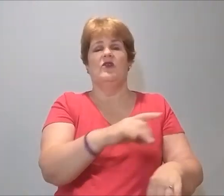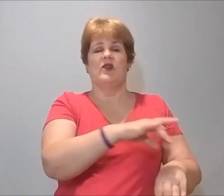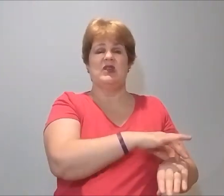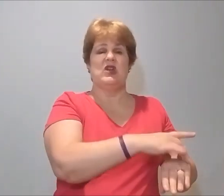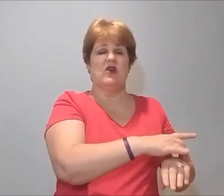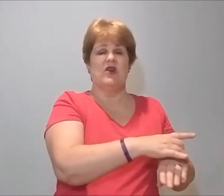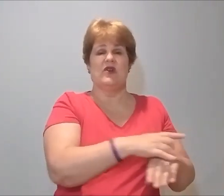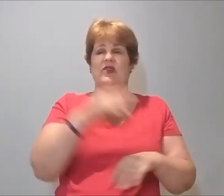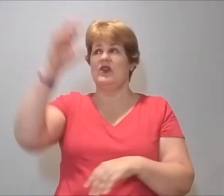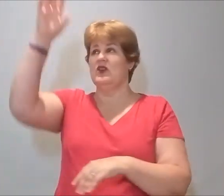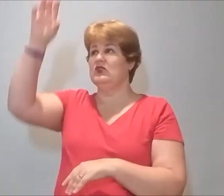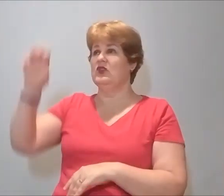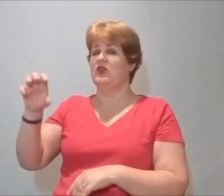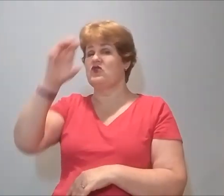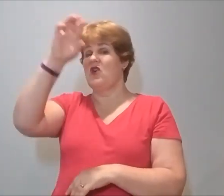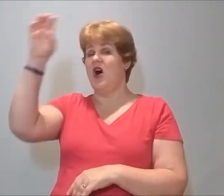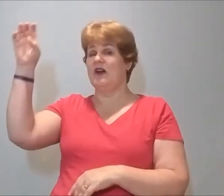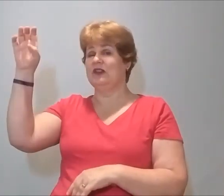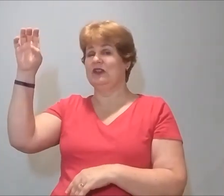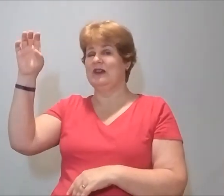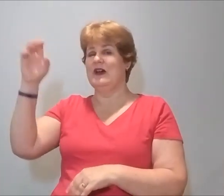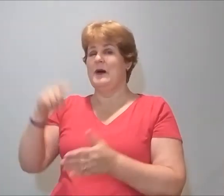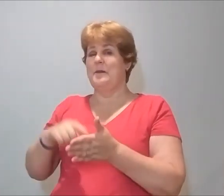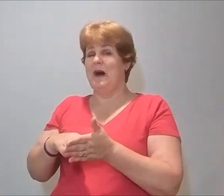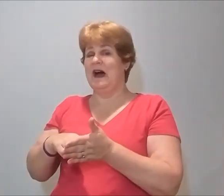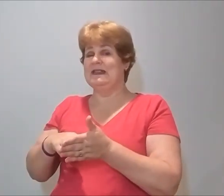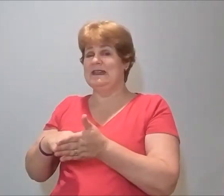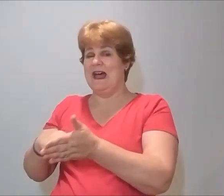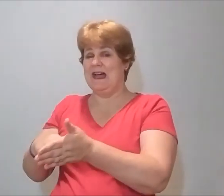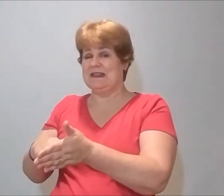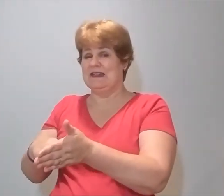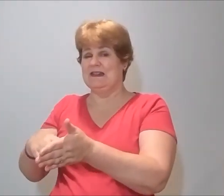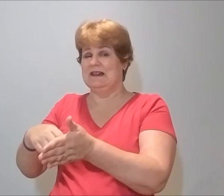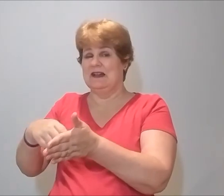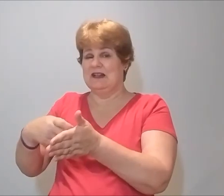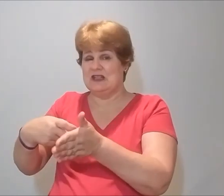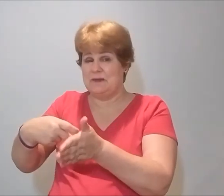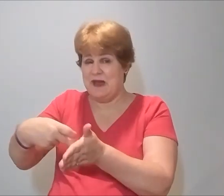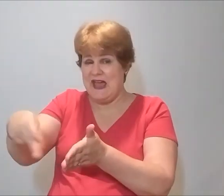From the earth to the cross, my debt to pay.